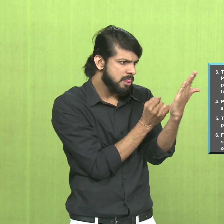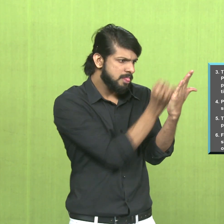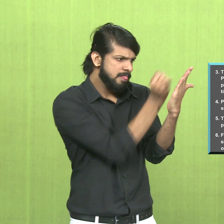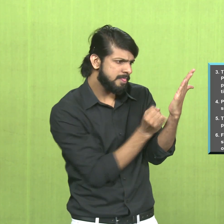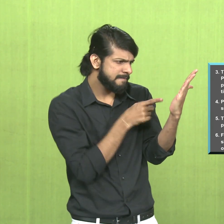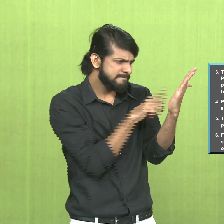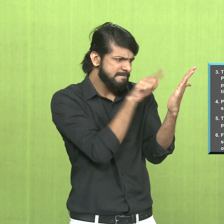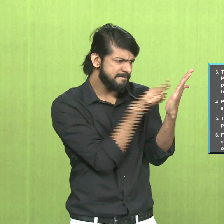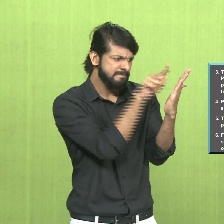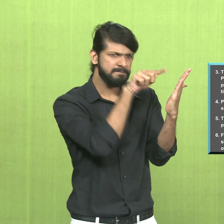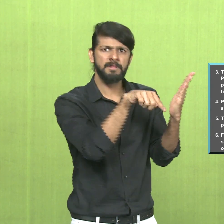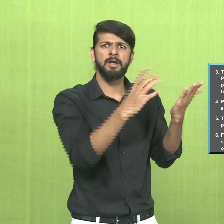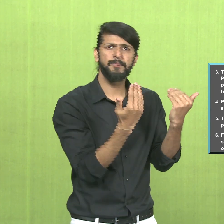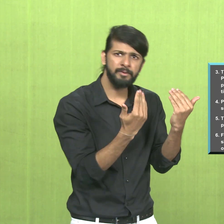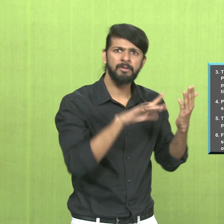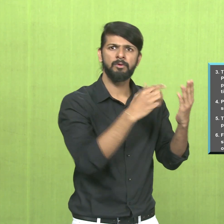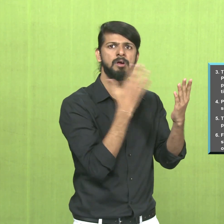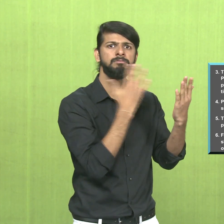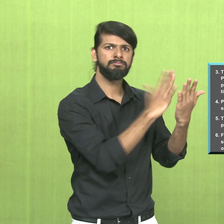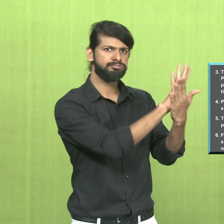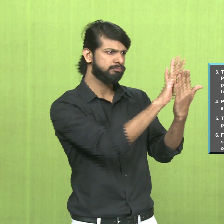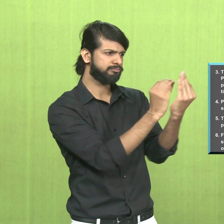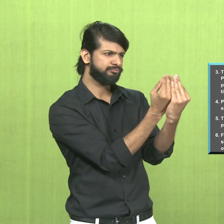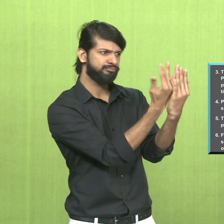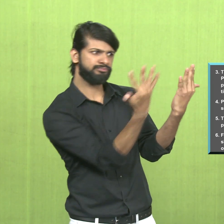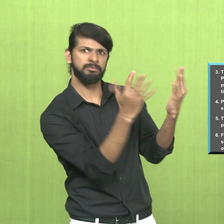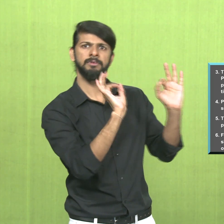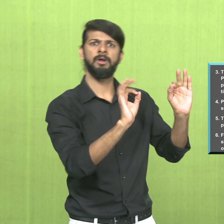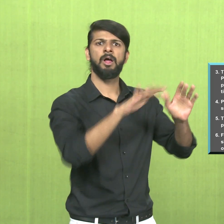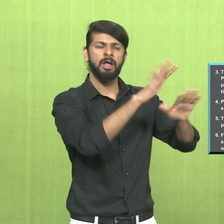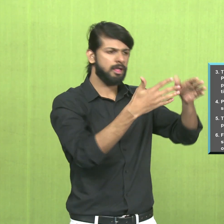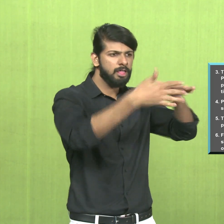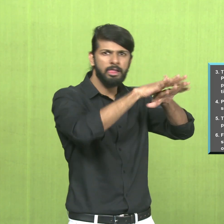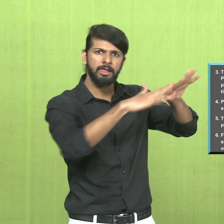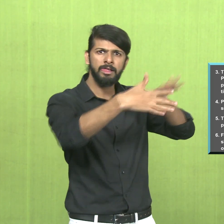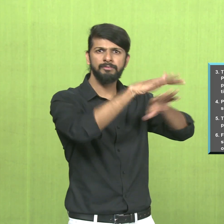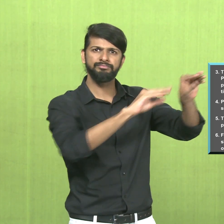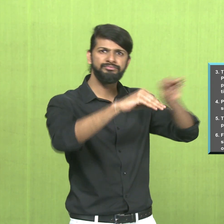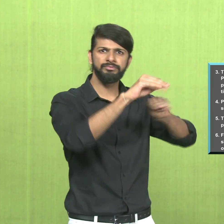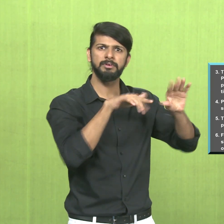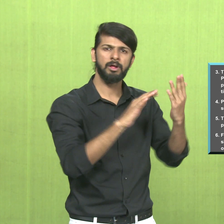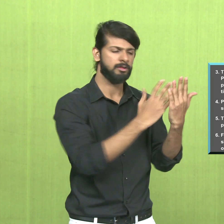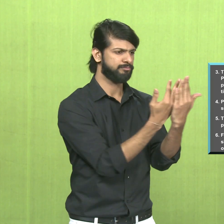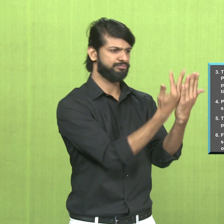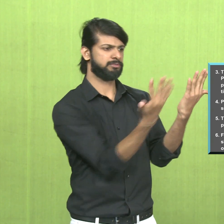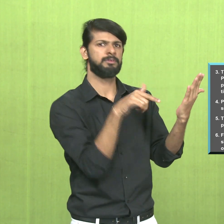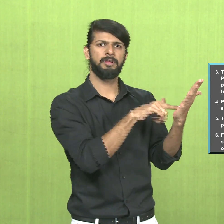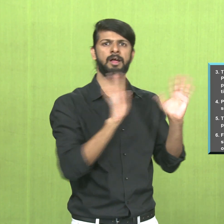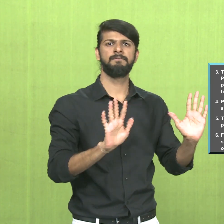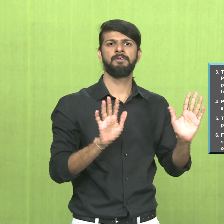then scratching, special shade, tinting and shading. So, these